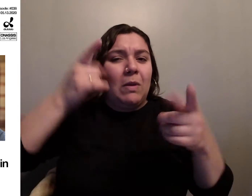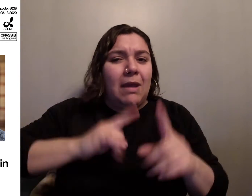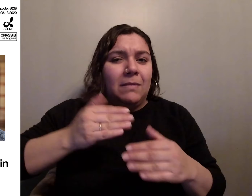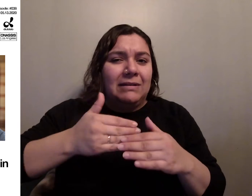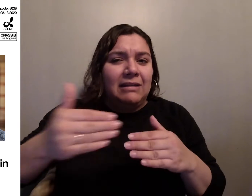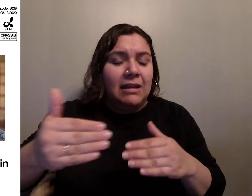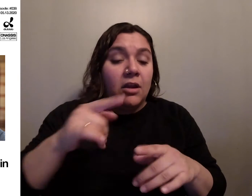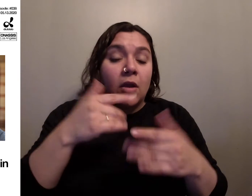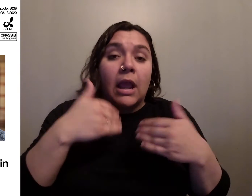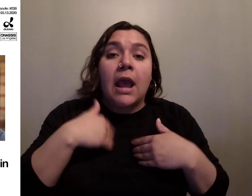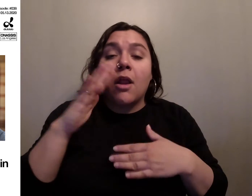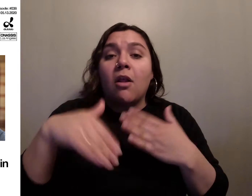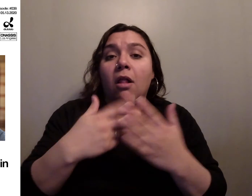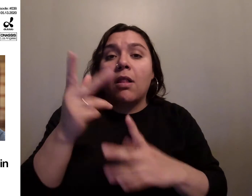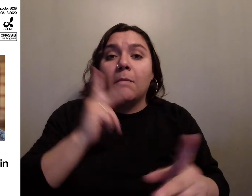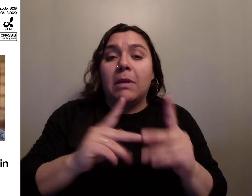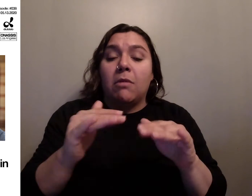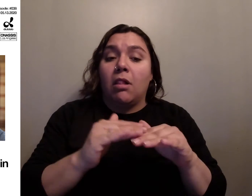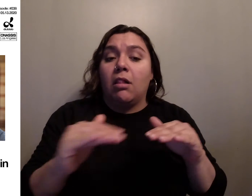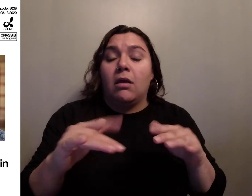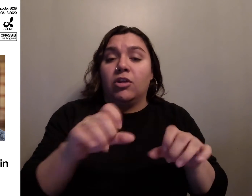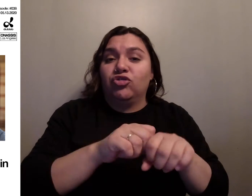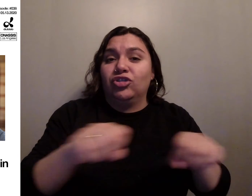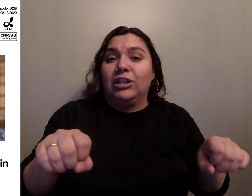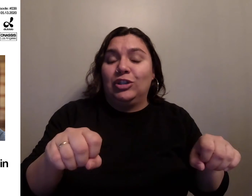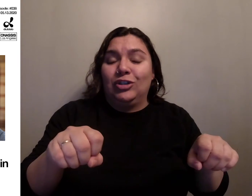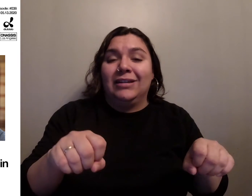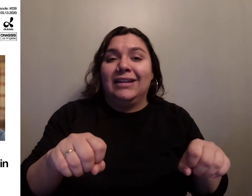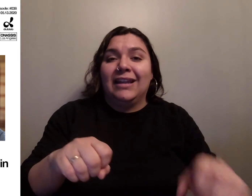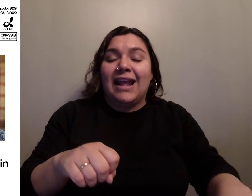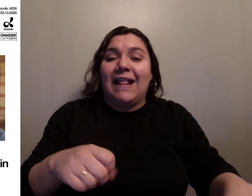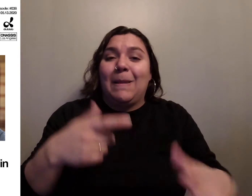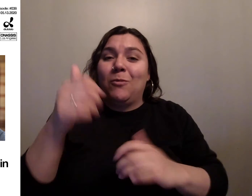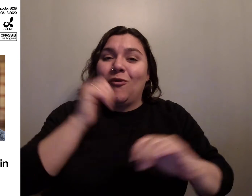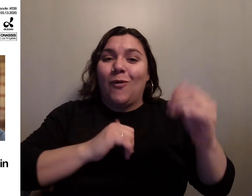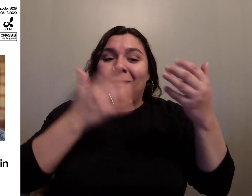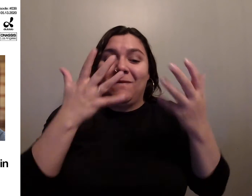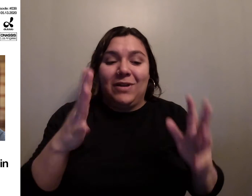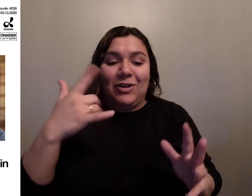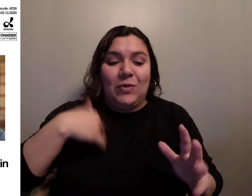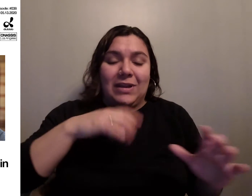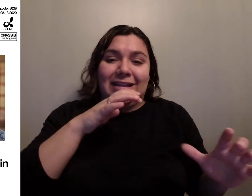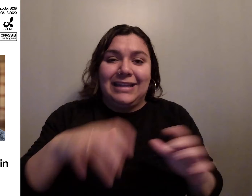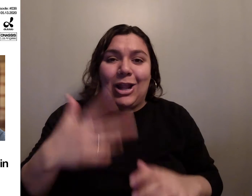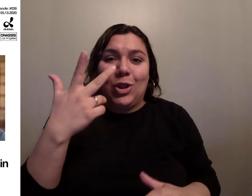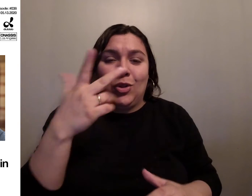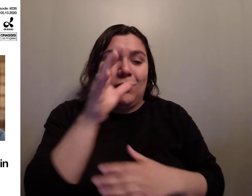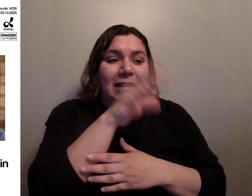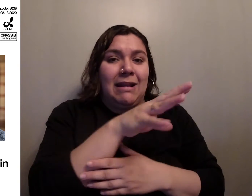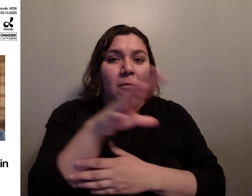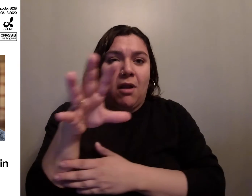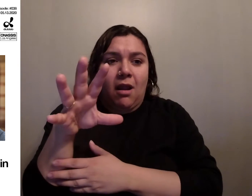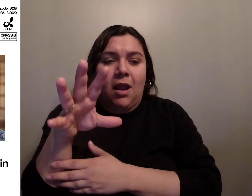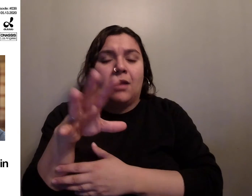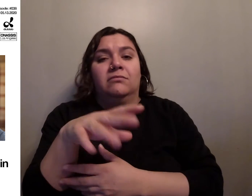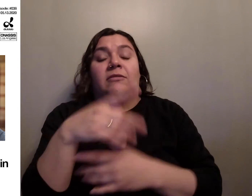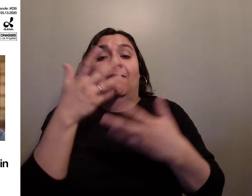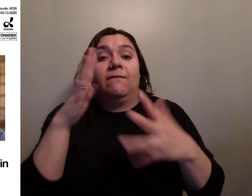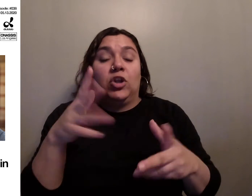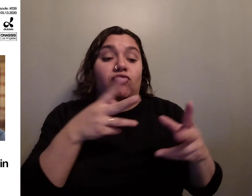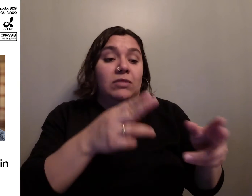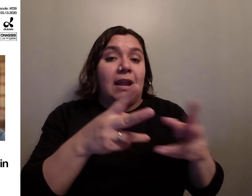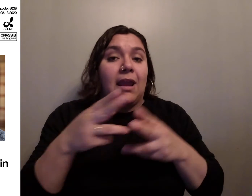It was intuitively, we knew this would be next. So we had everyone on stage. They performed the full work. We